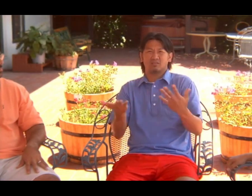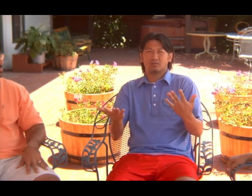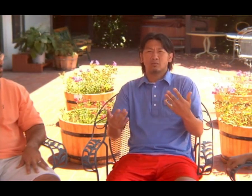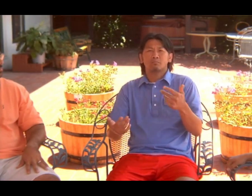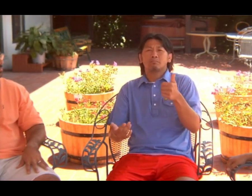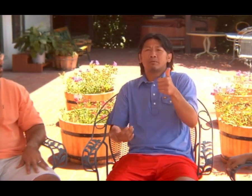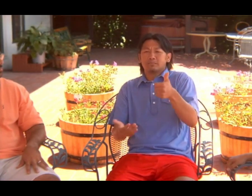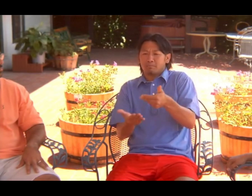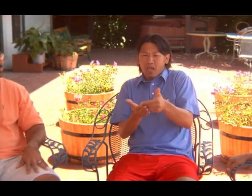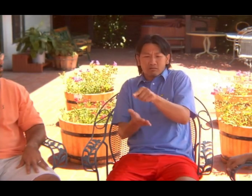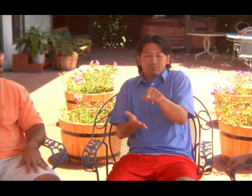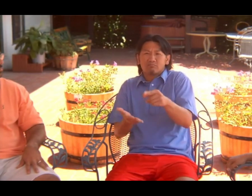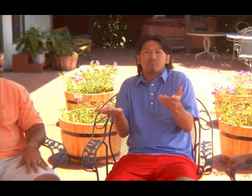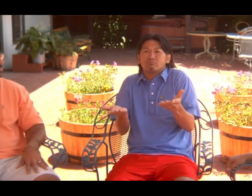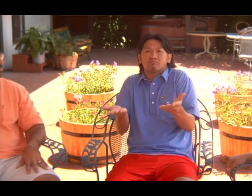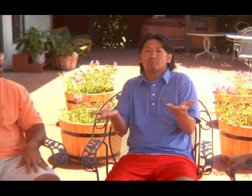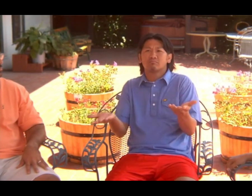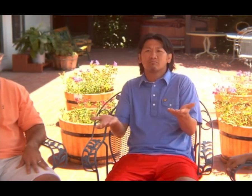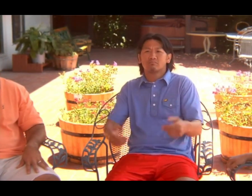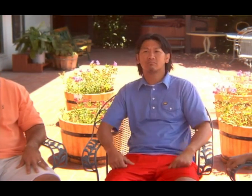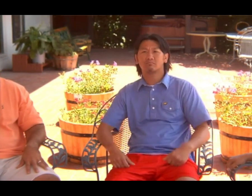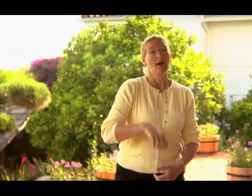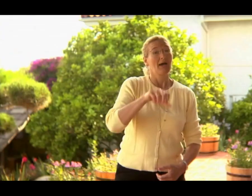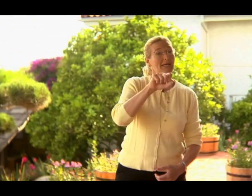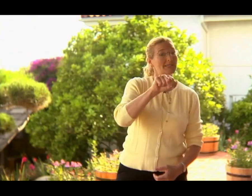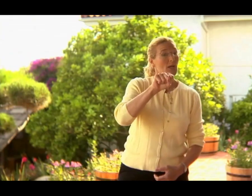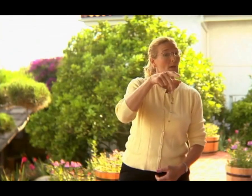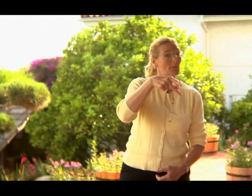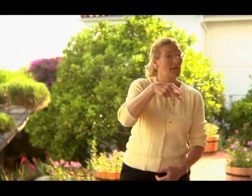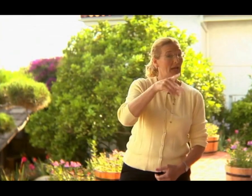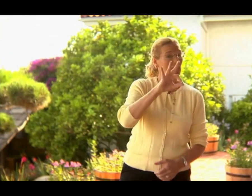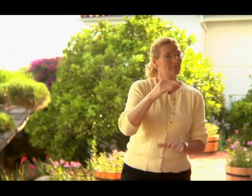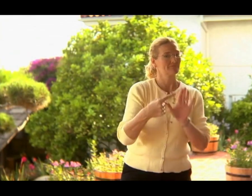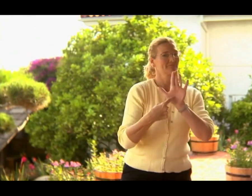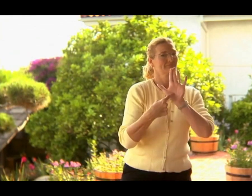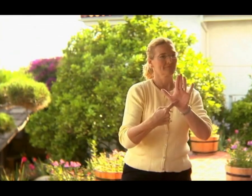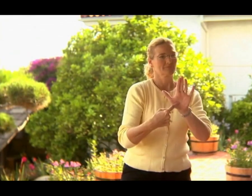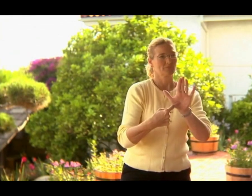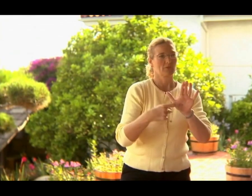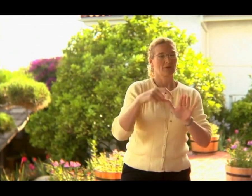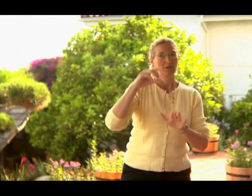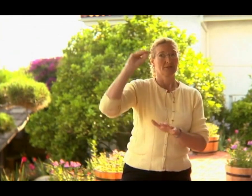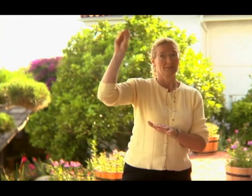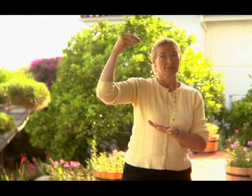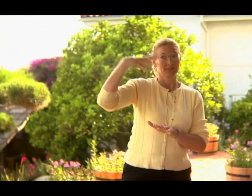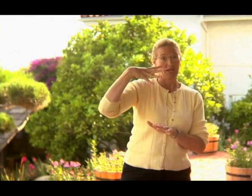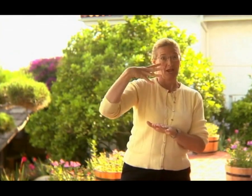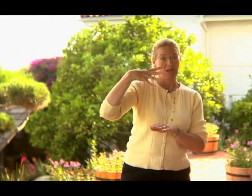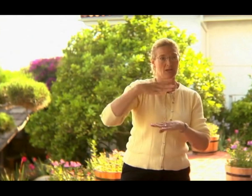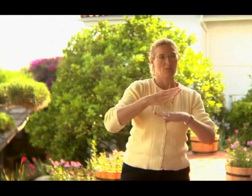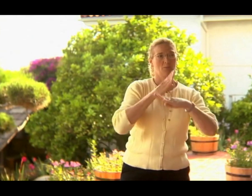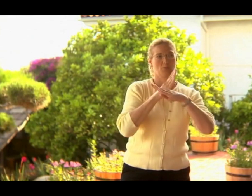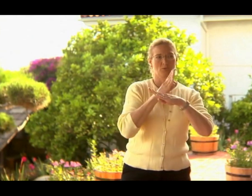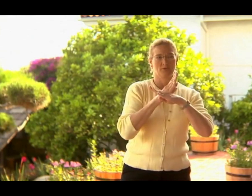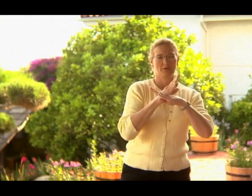What do these numbers mean and which one should I buy? The numbers tell you the sunscreen's sun protection factor.